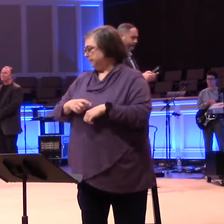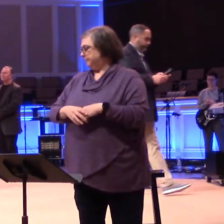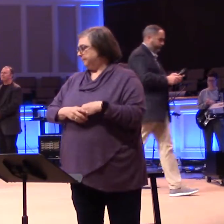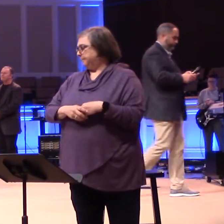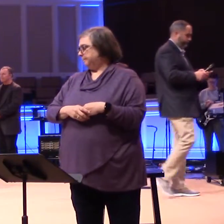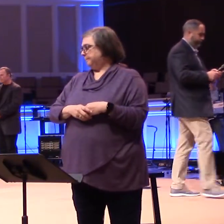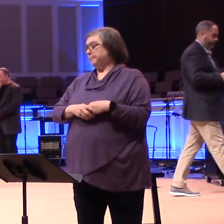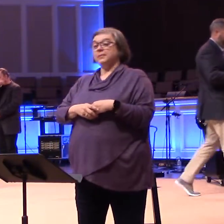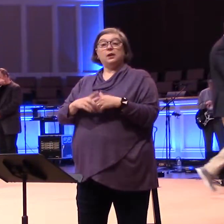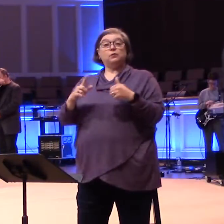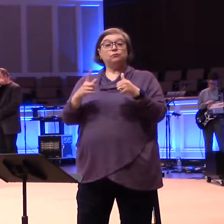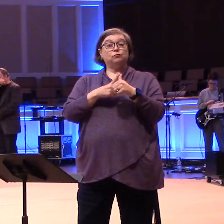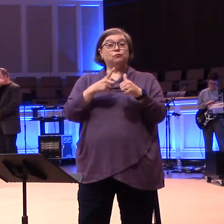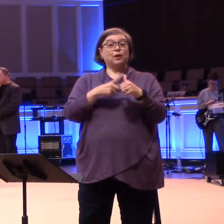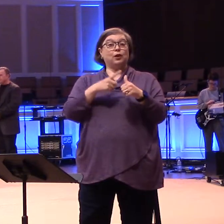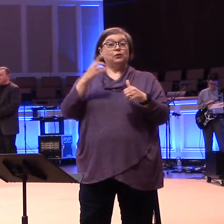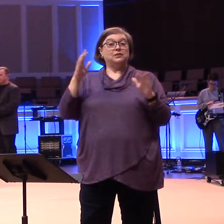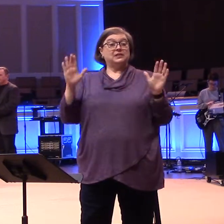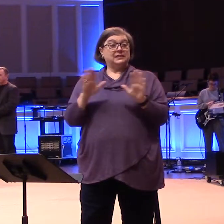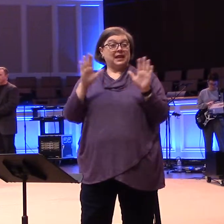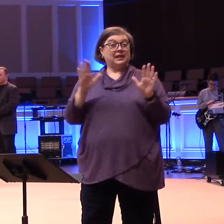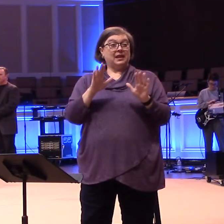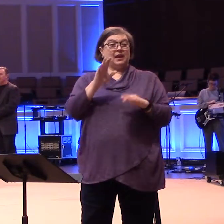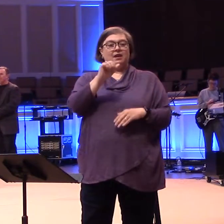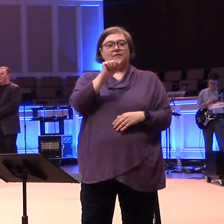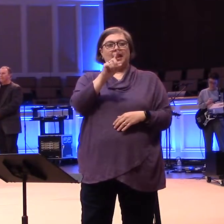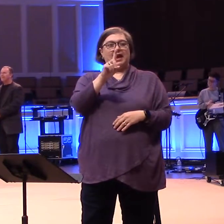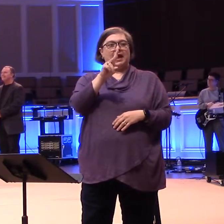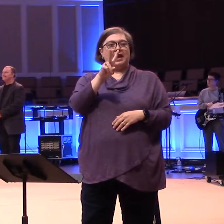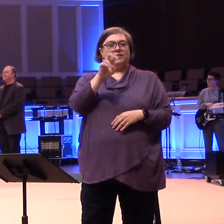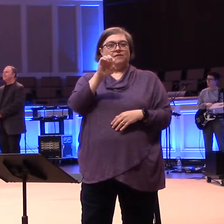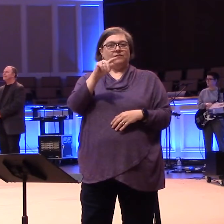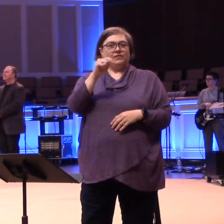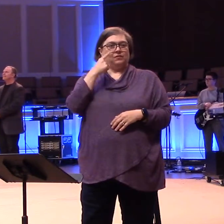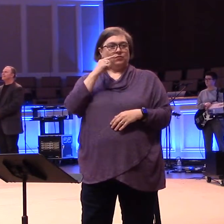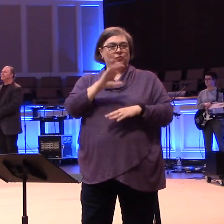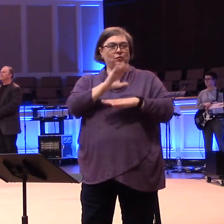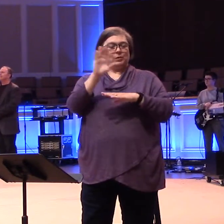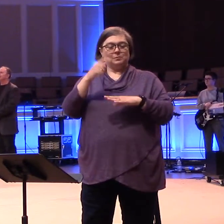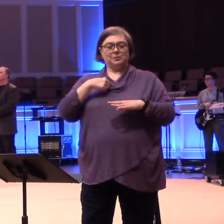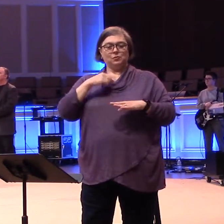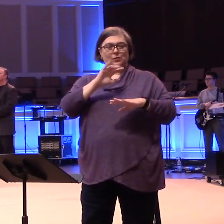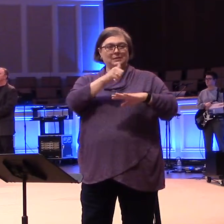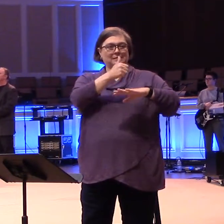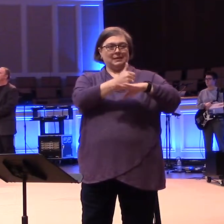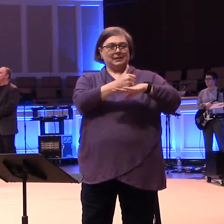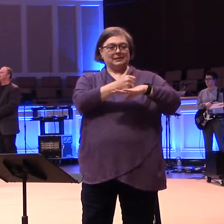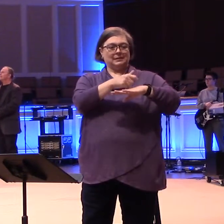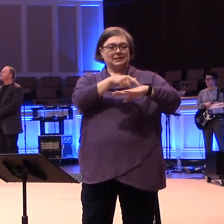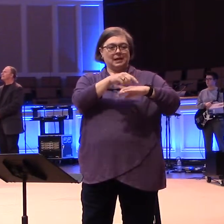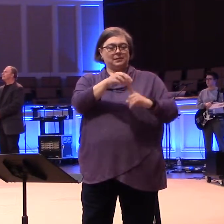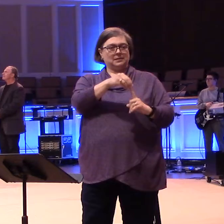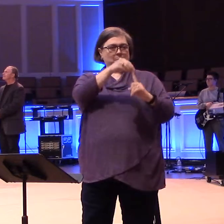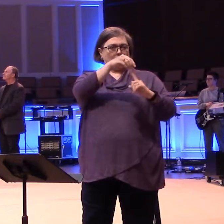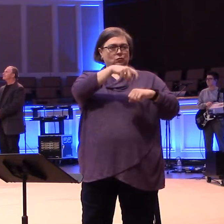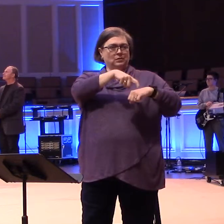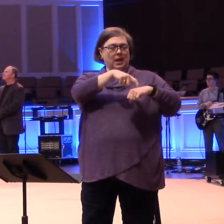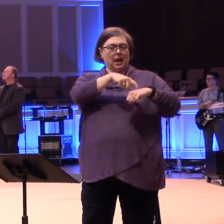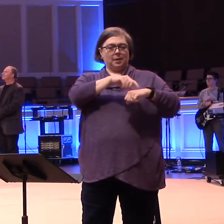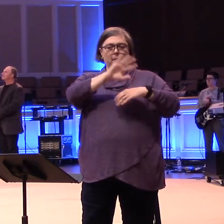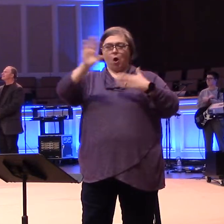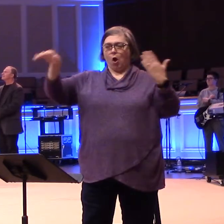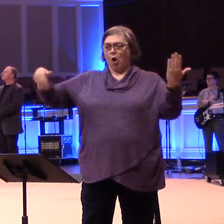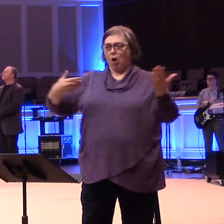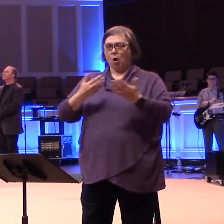Well, this is the first Sunday of Advent, and we set aside this time with our brothers and sisters in Christ all around the world to begin focusing